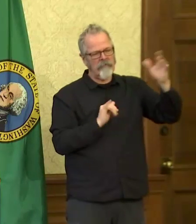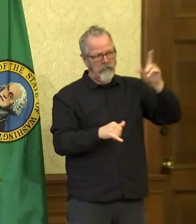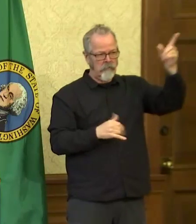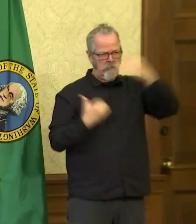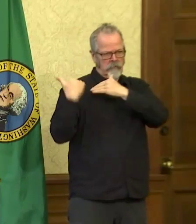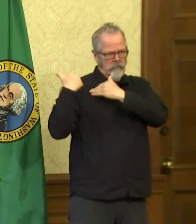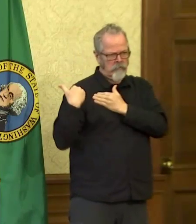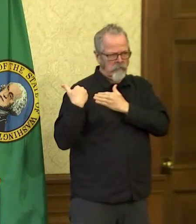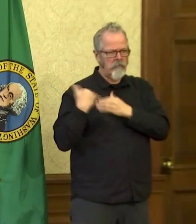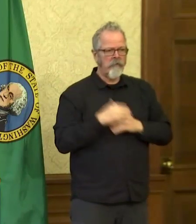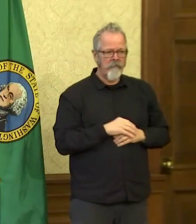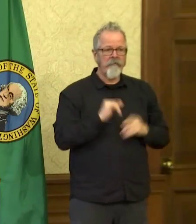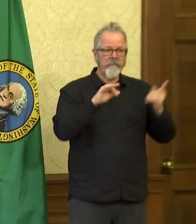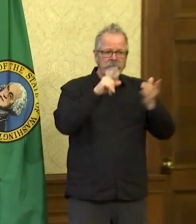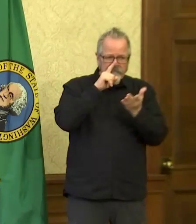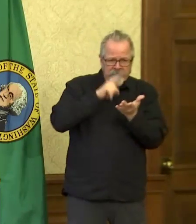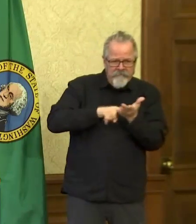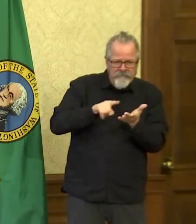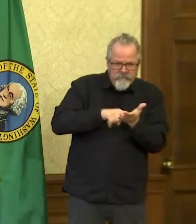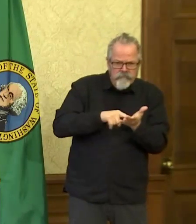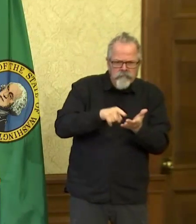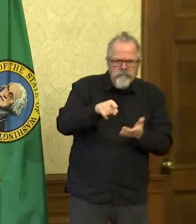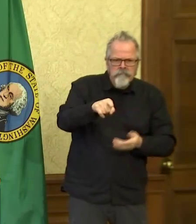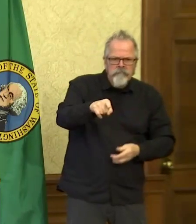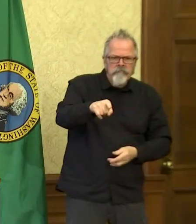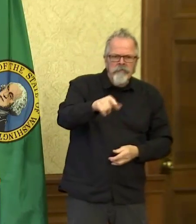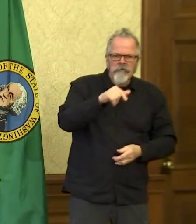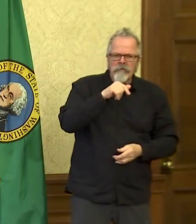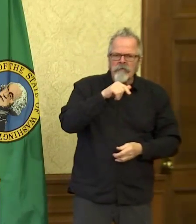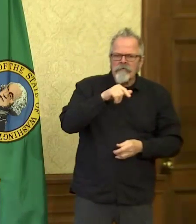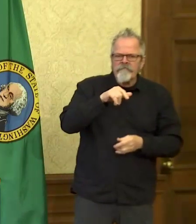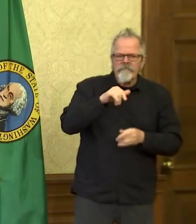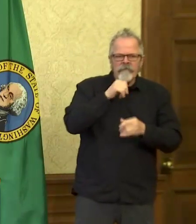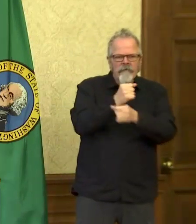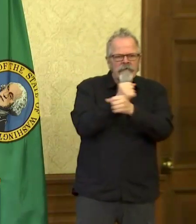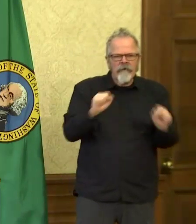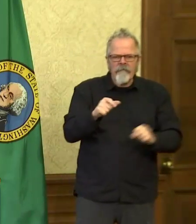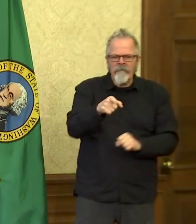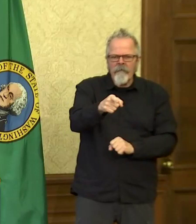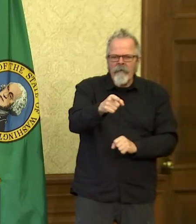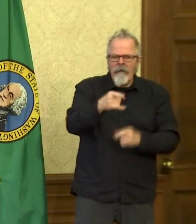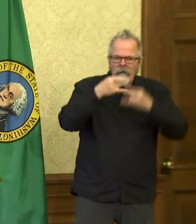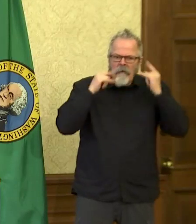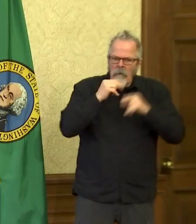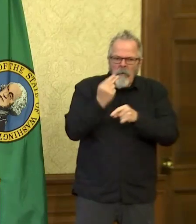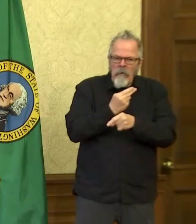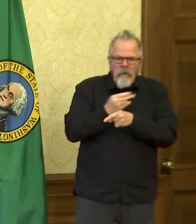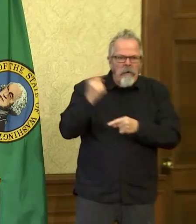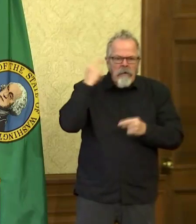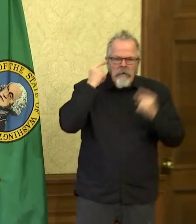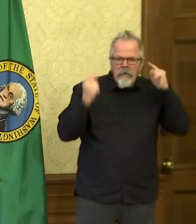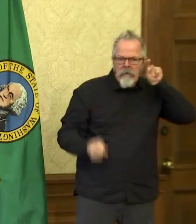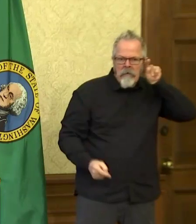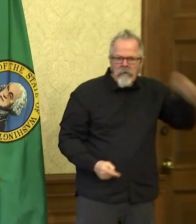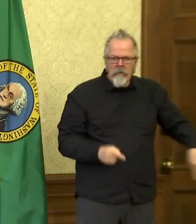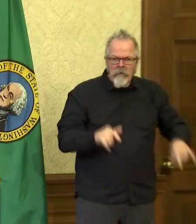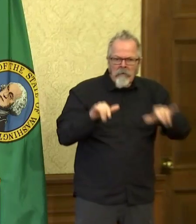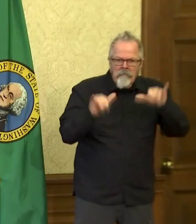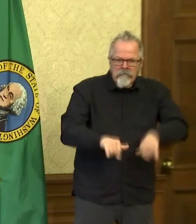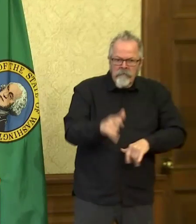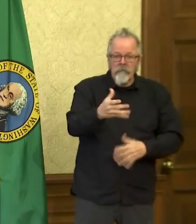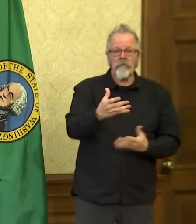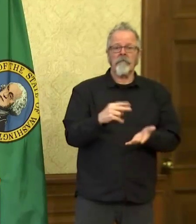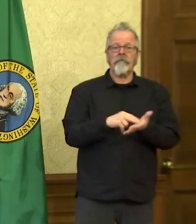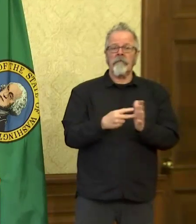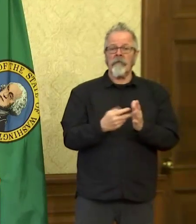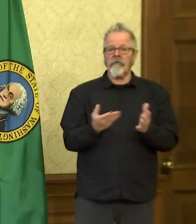today. I just want to comment on the way forward after this step. My office in the Department of